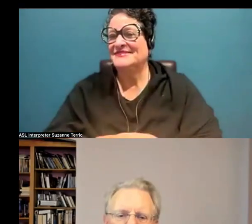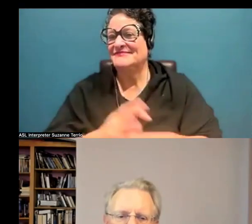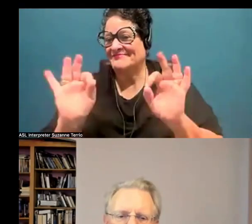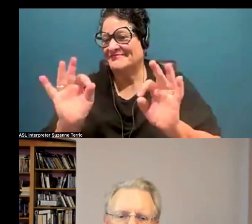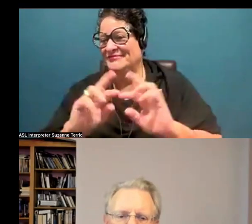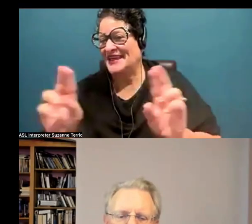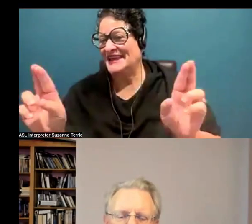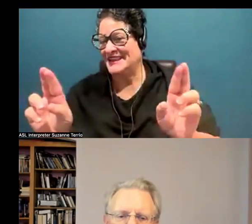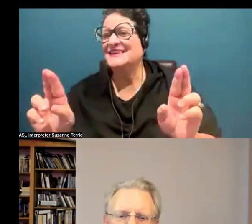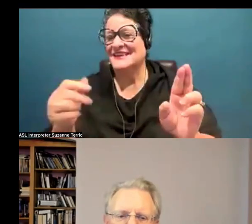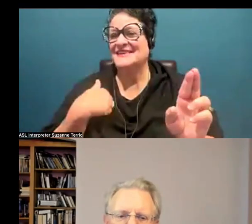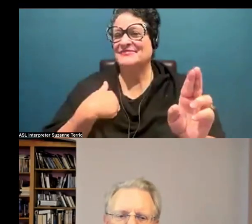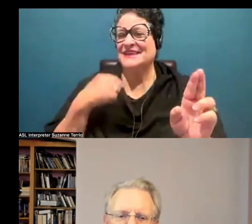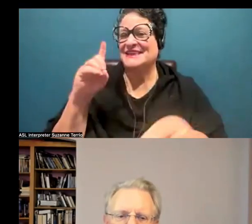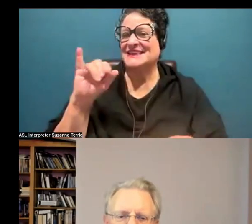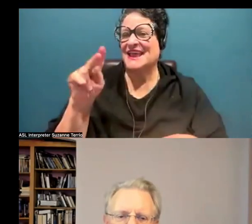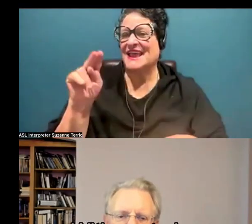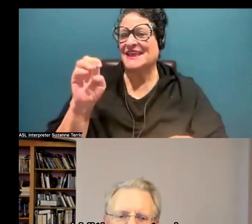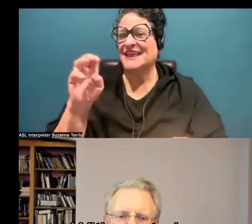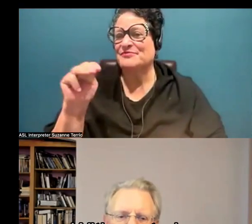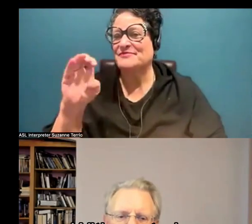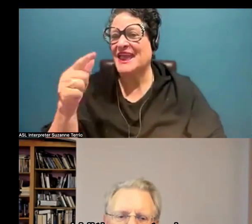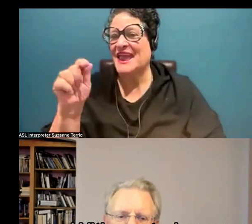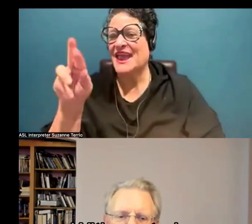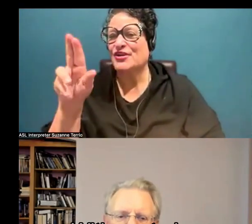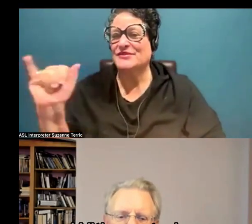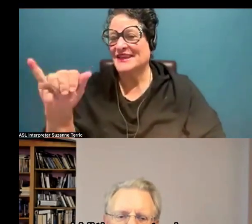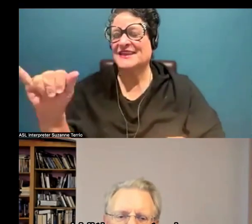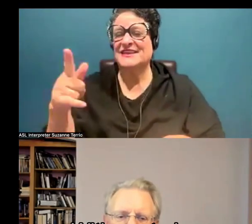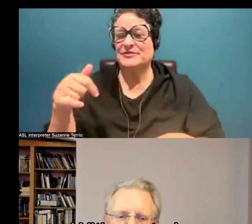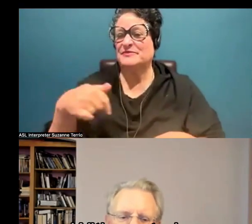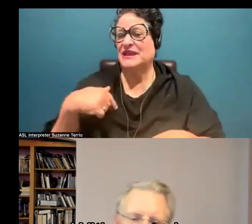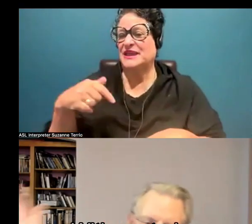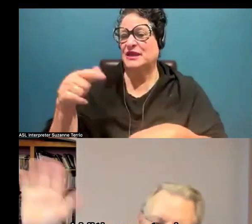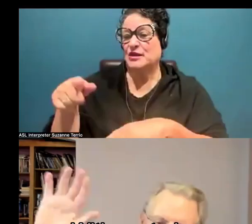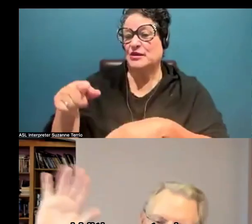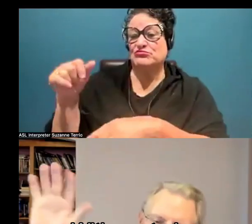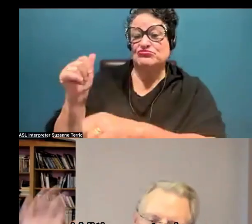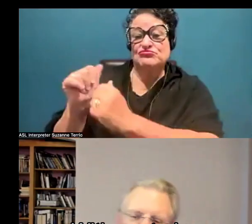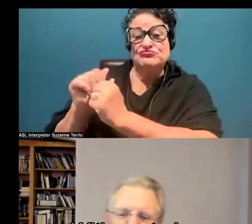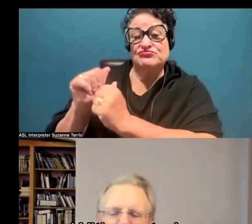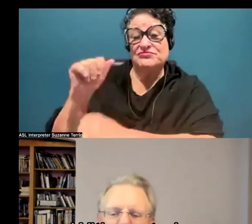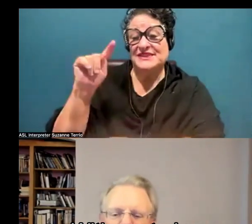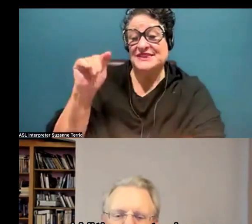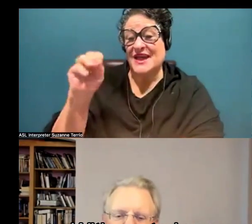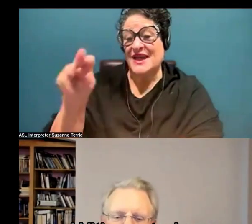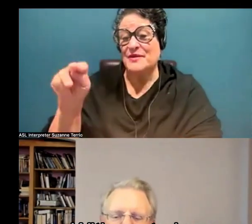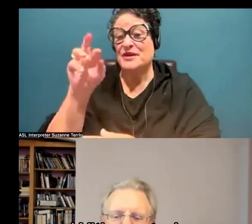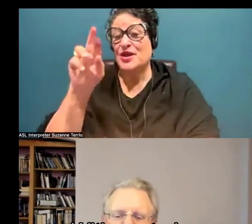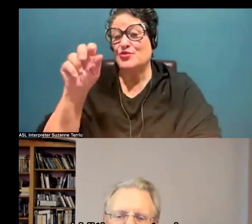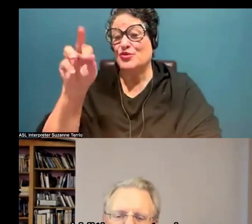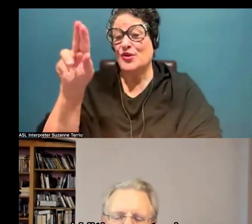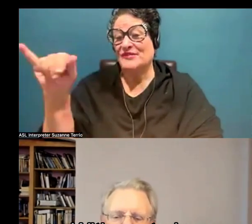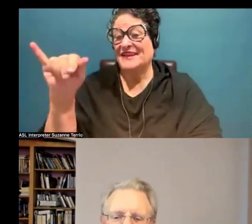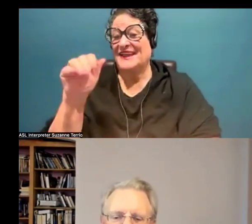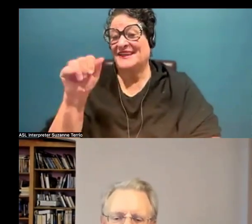Hi, I'm Diane McGarry with Drake It Arts. With me today are co-host Tom McGarry, author Rory Power, and ASL